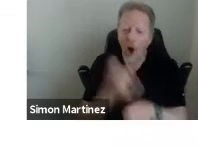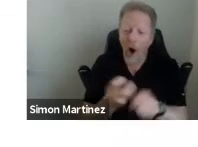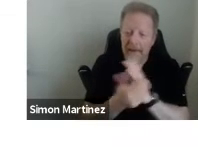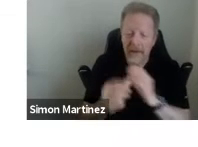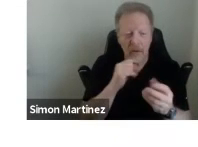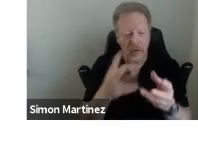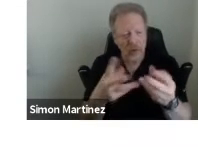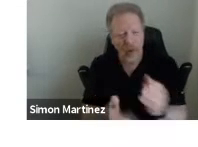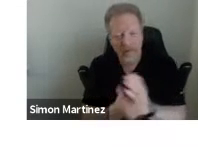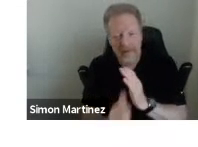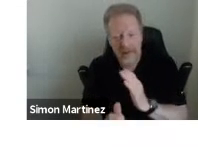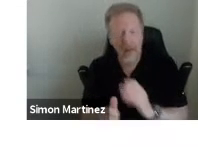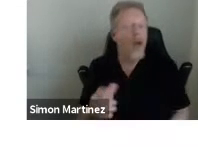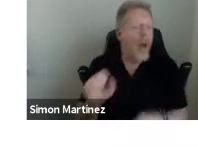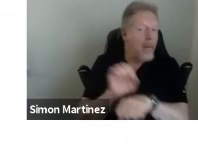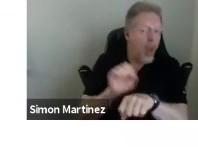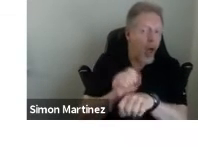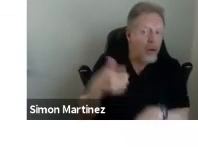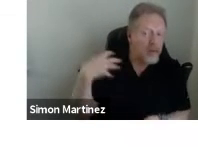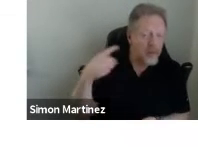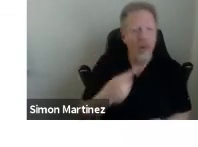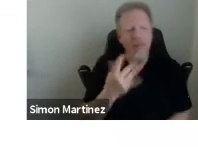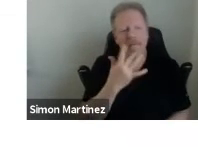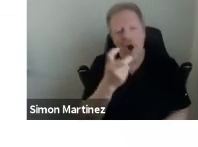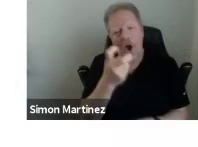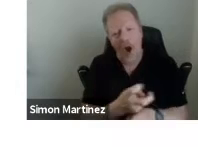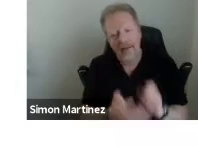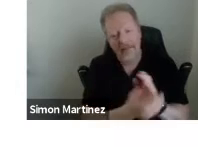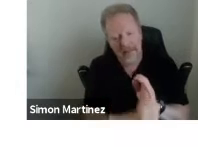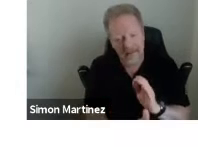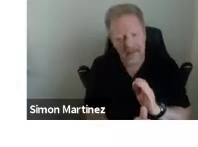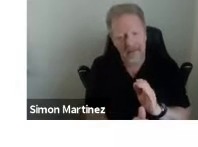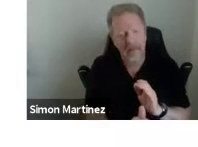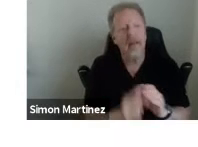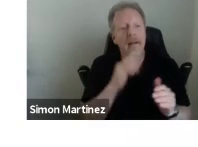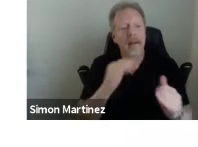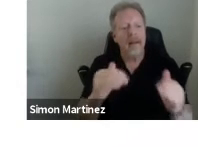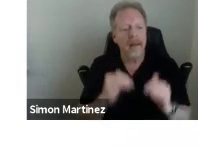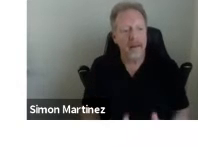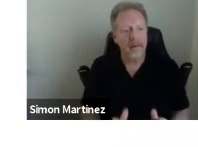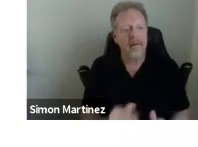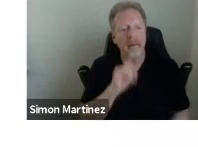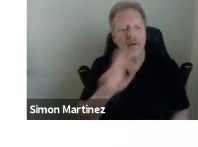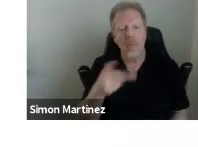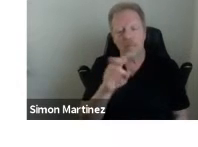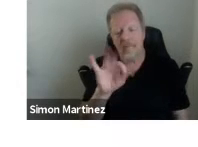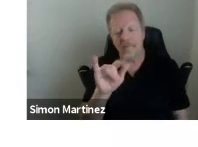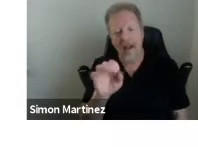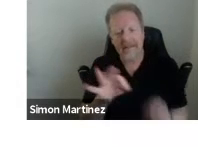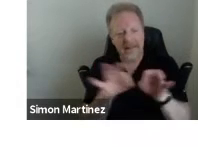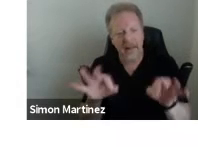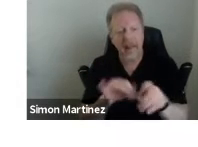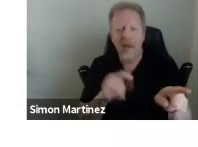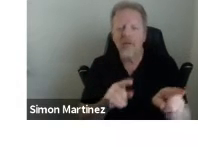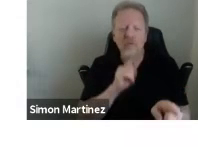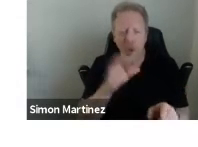employers prefer the hard skills written in the skills section. The skills section comes next underneath the profile statement. And that's what they're